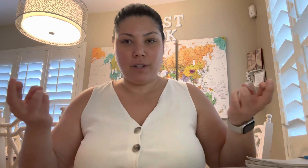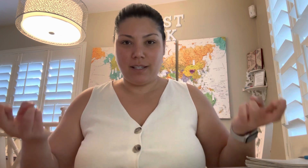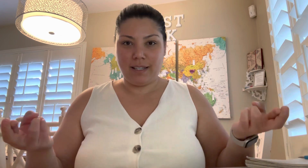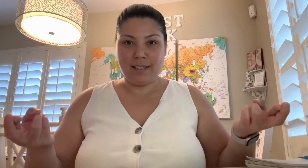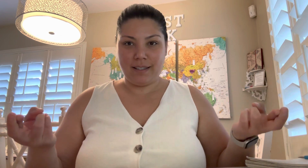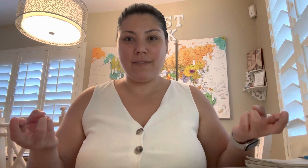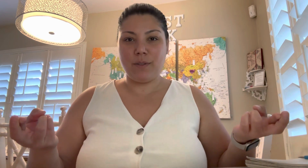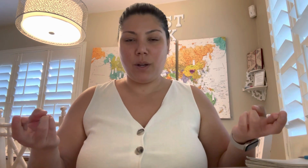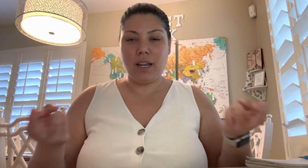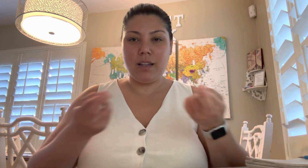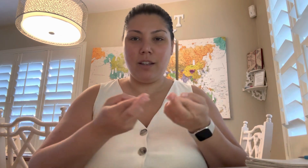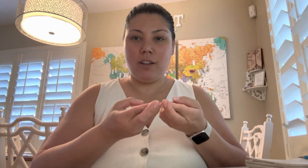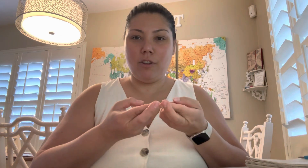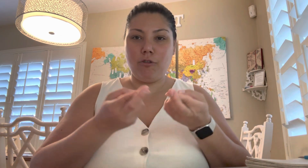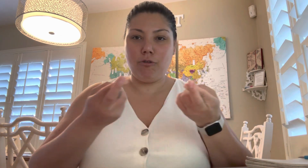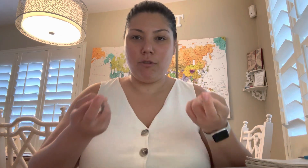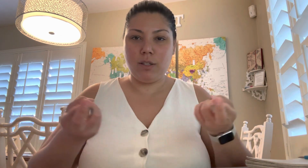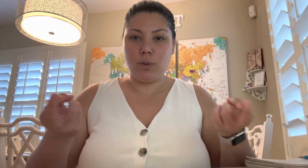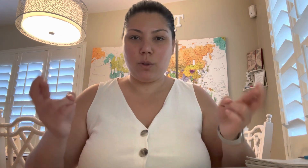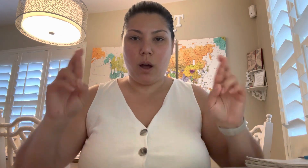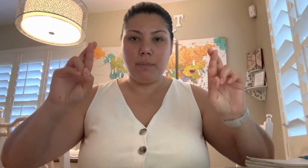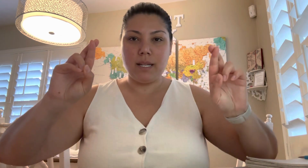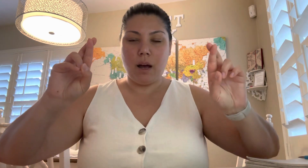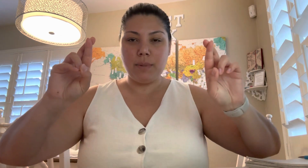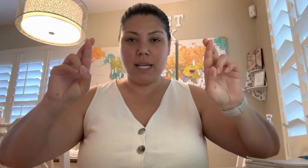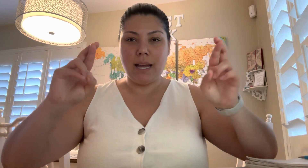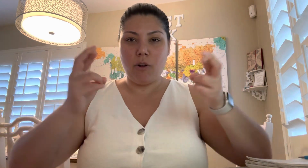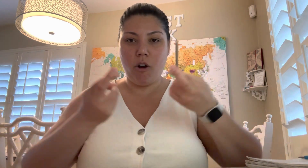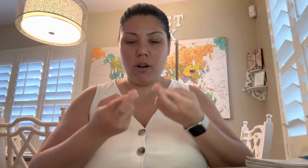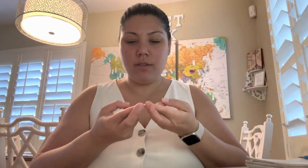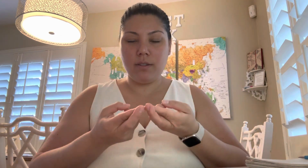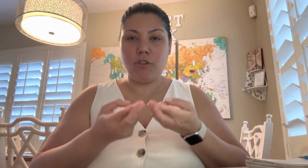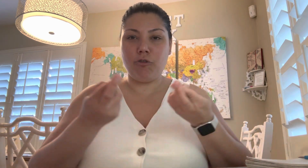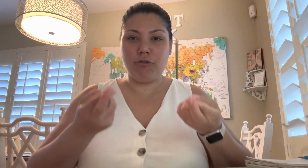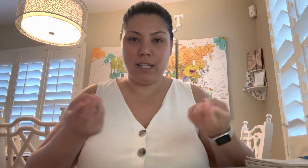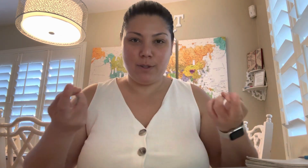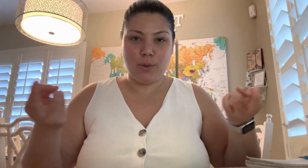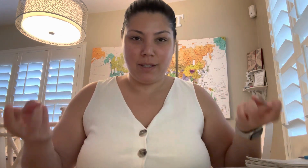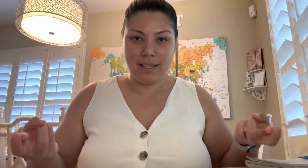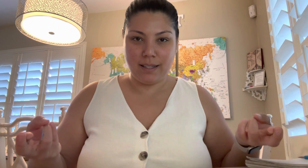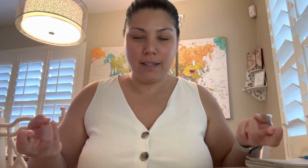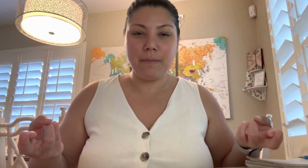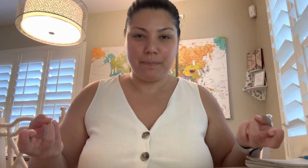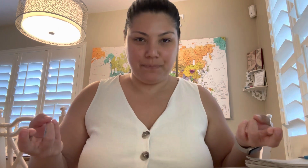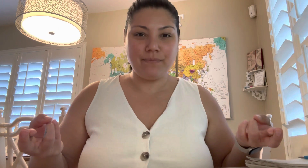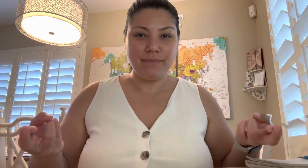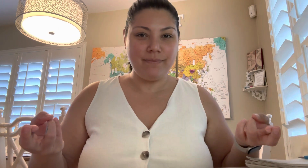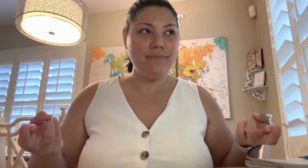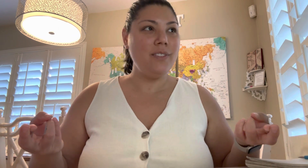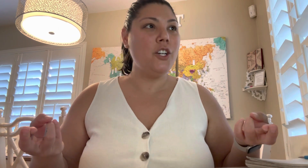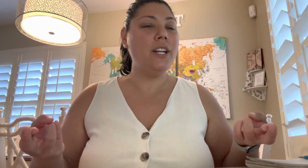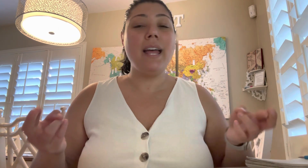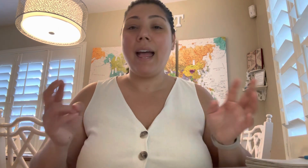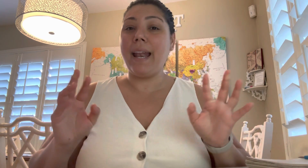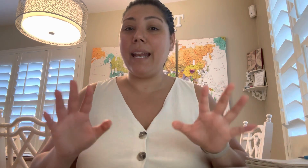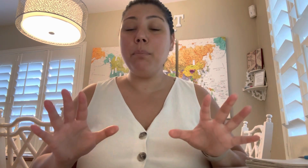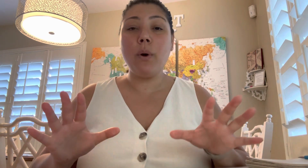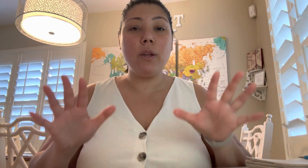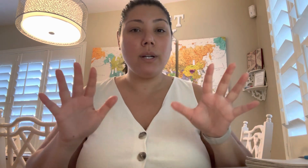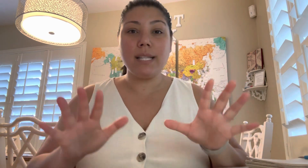resources, okay? Resources, so upside down R's, resources. Good. At any point, you can stop